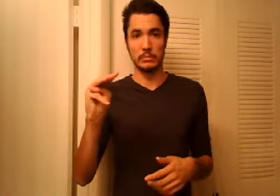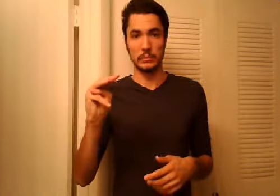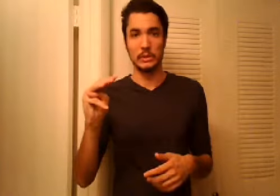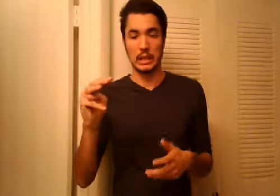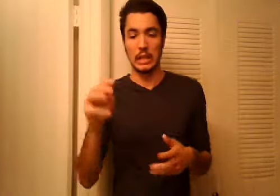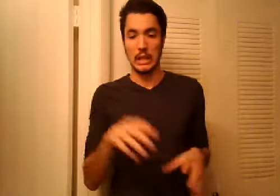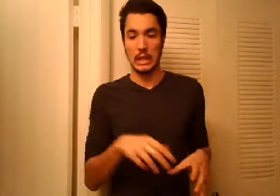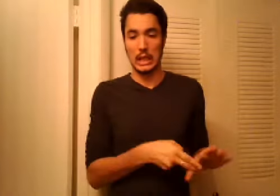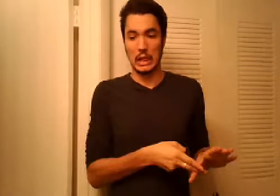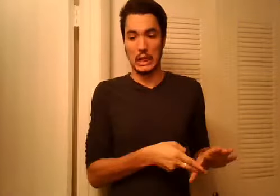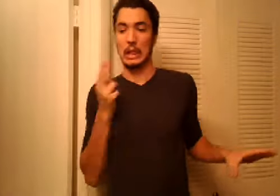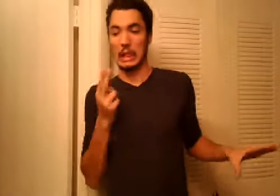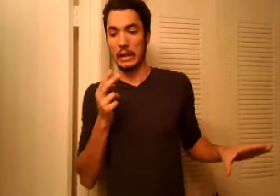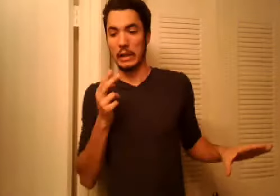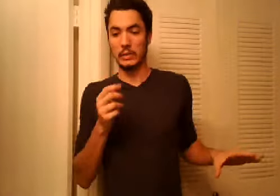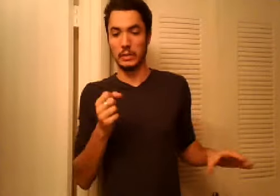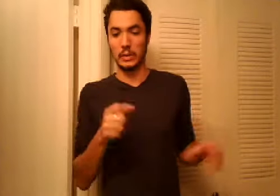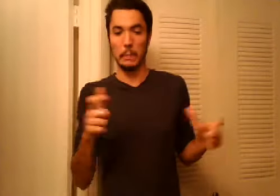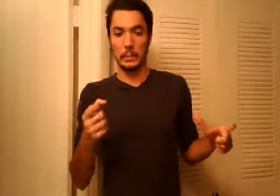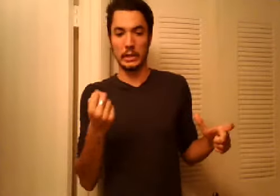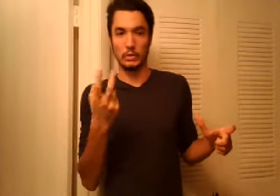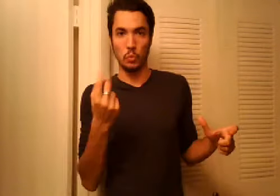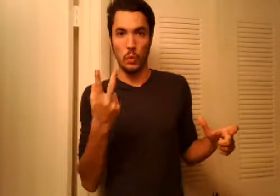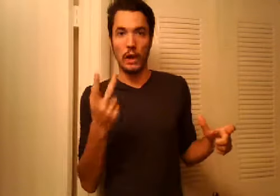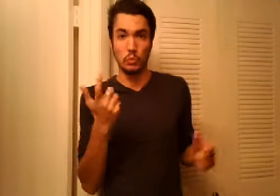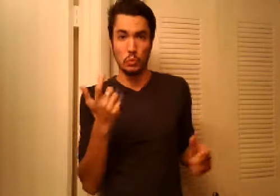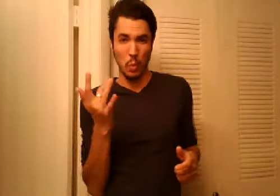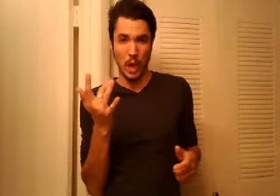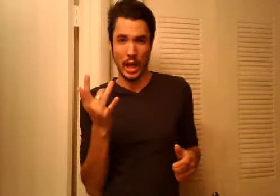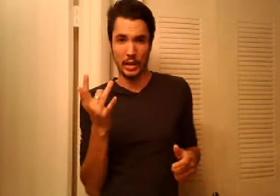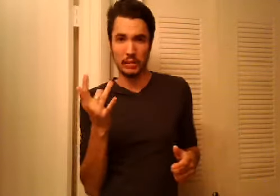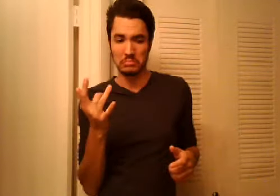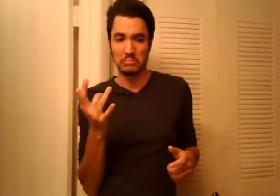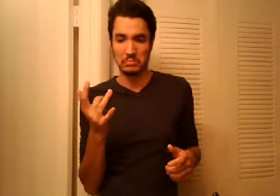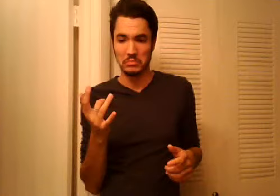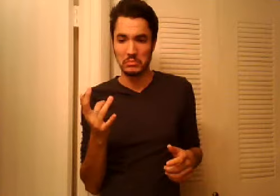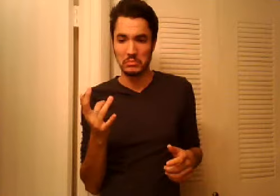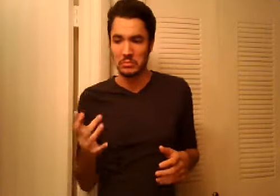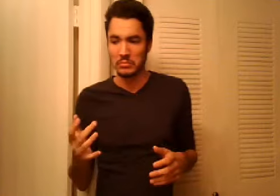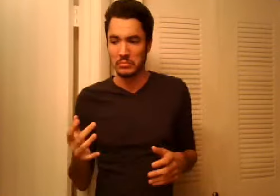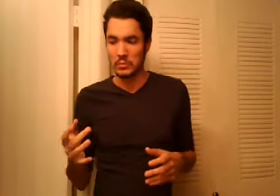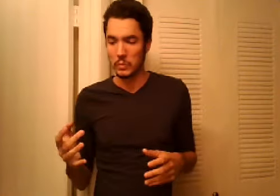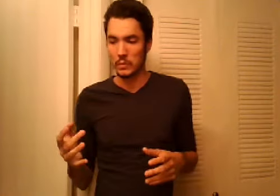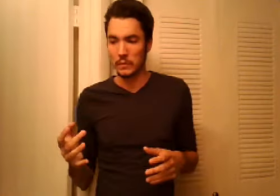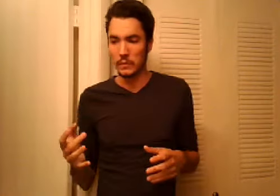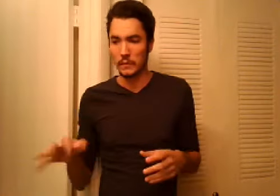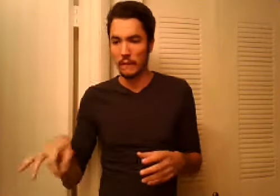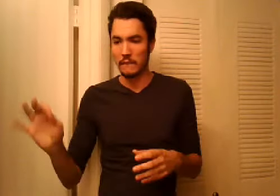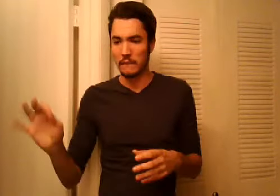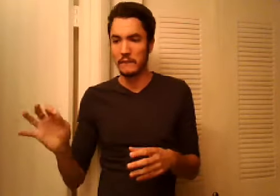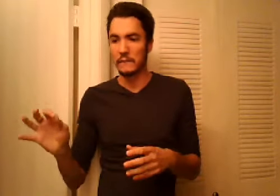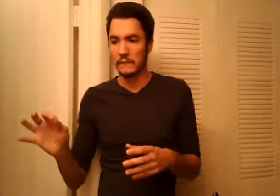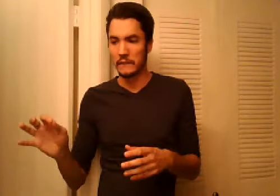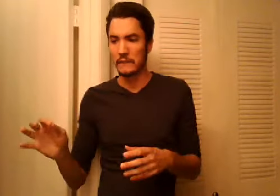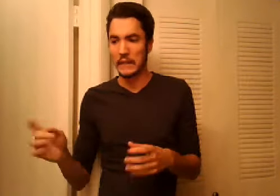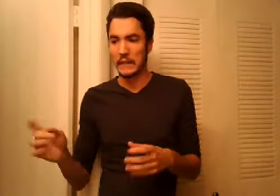with ESPN to broadcast all their sports called the Longhorn Network, and then Texas refused to share the money with the rest of the conference. There's Texas going, we're a big